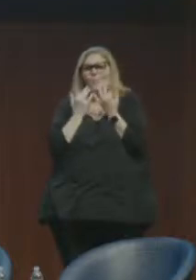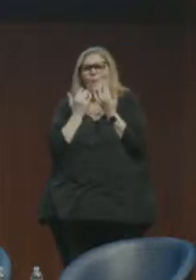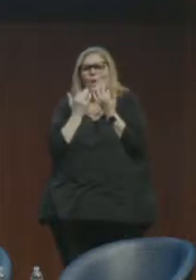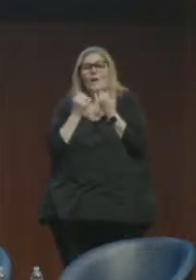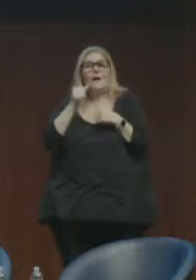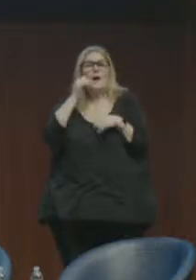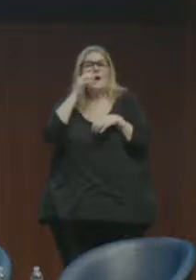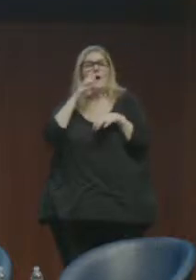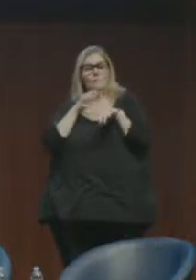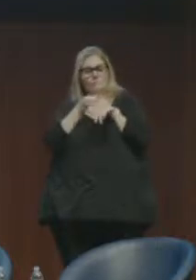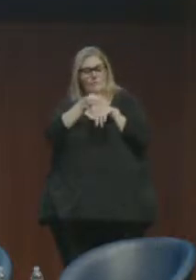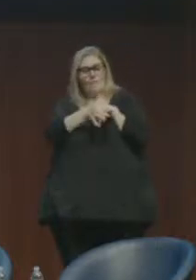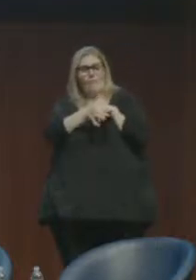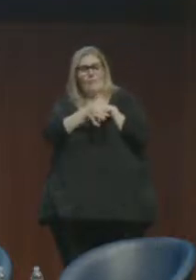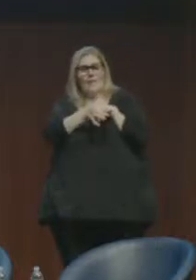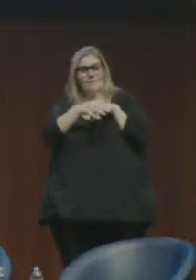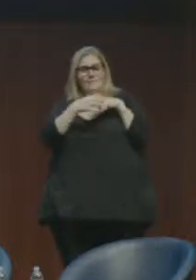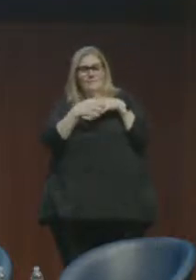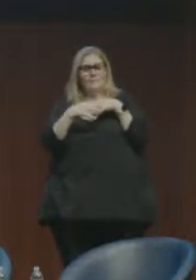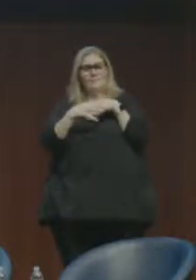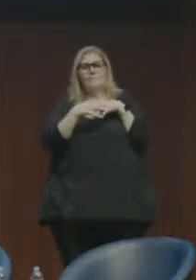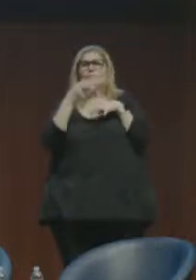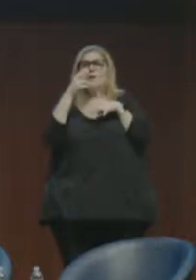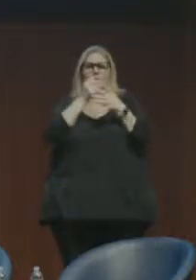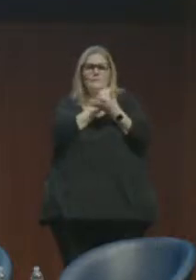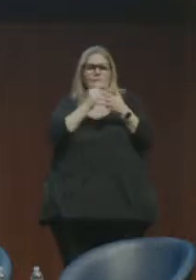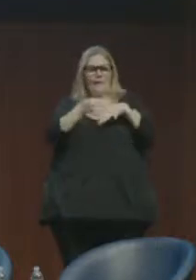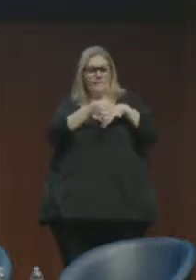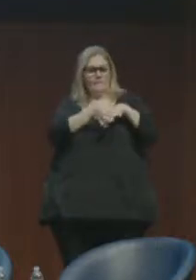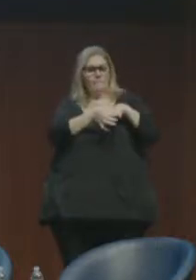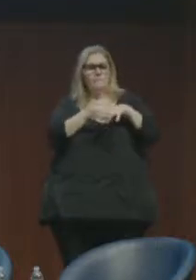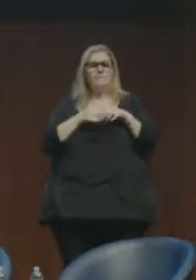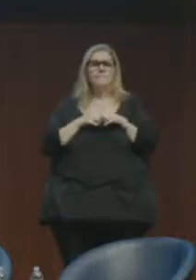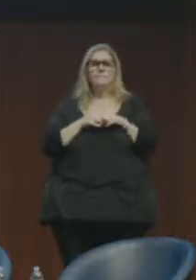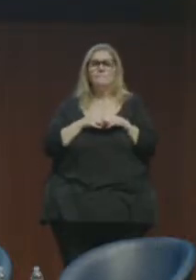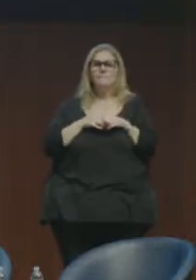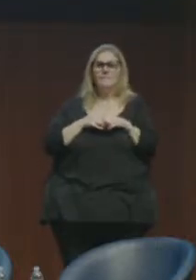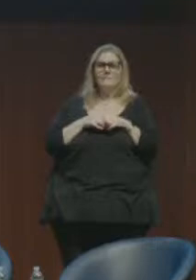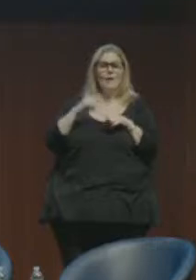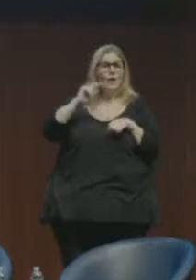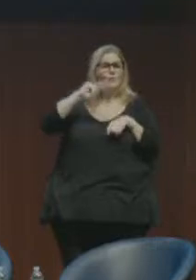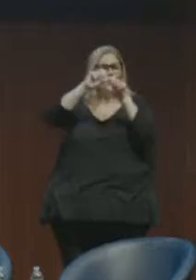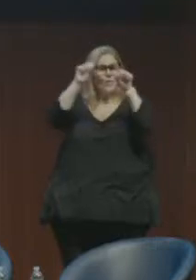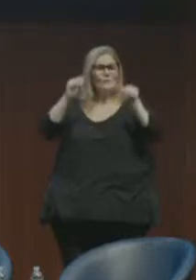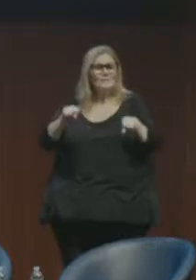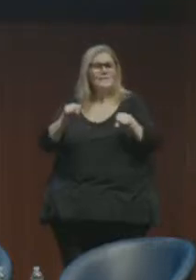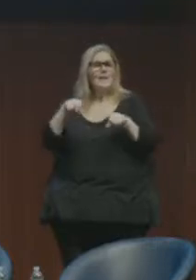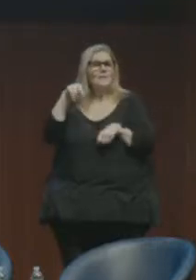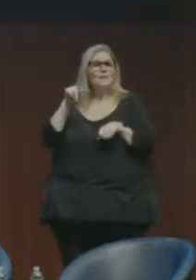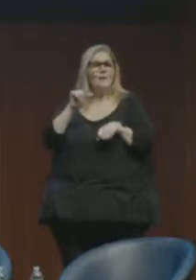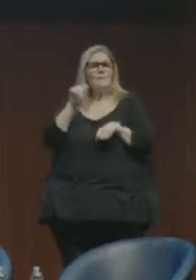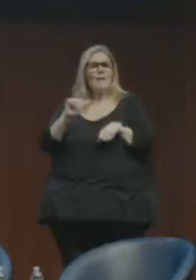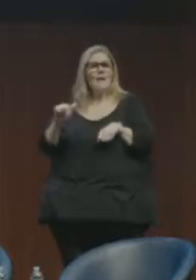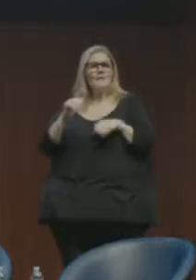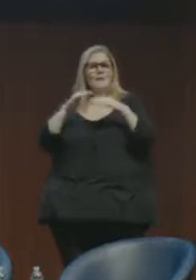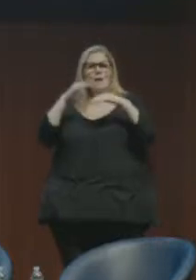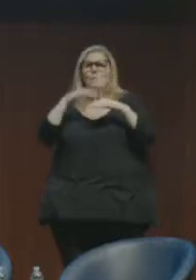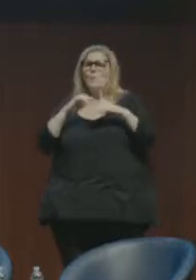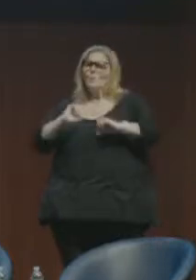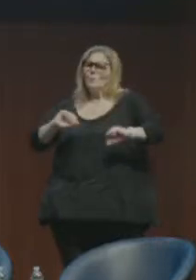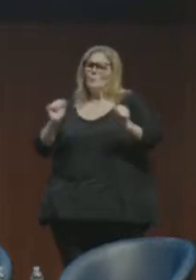of Guadalupe amulet hung from a middle finger. North Station Plaza, above